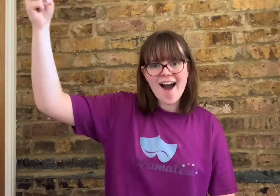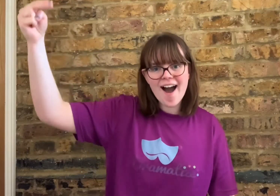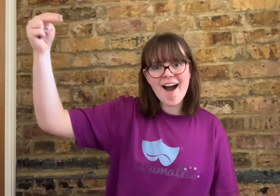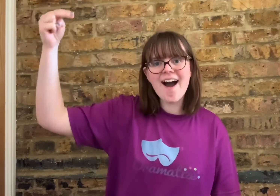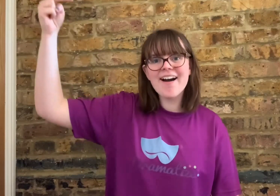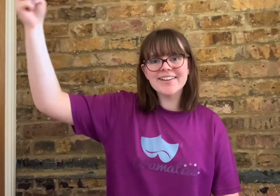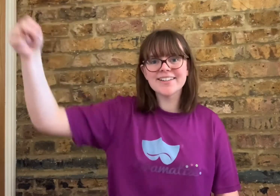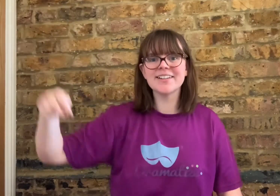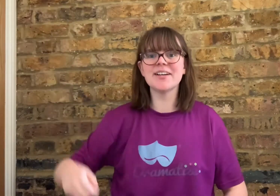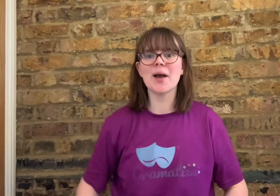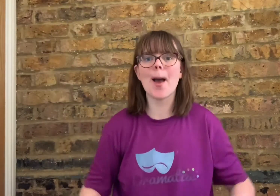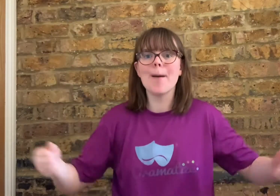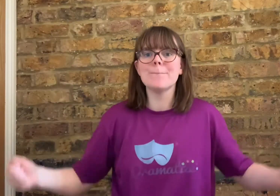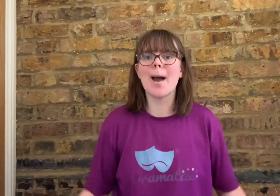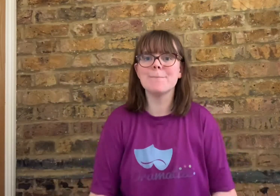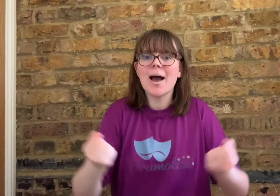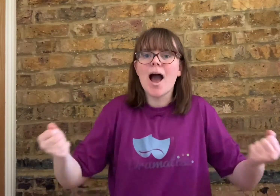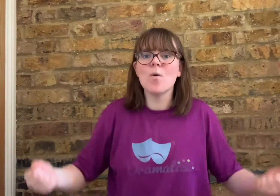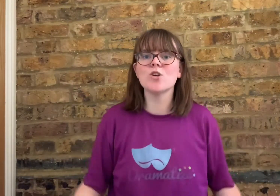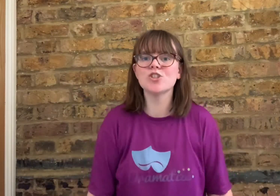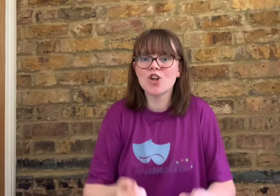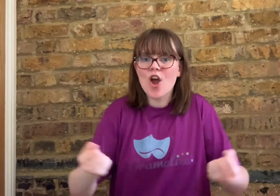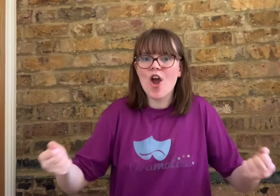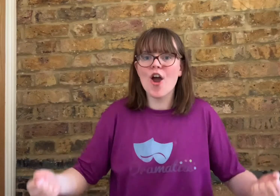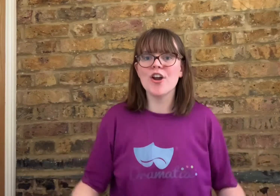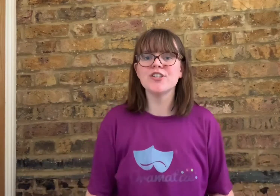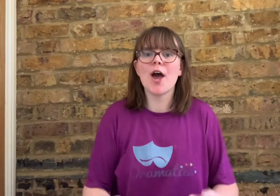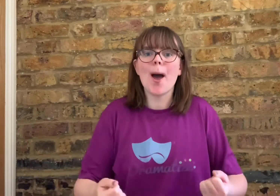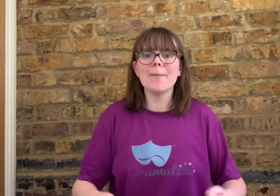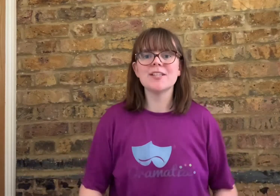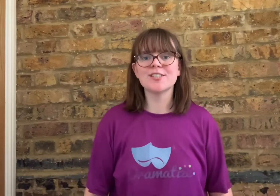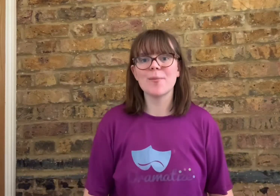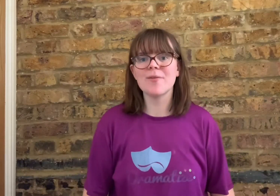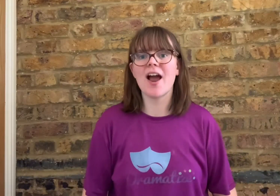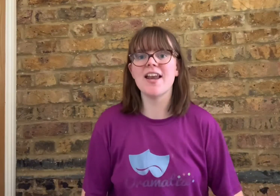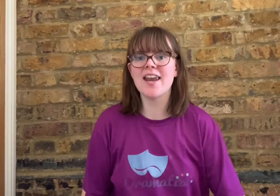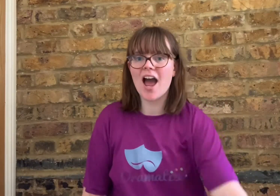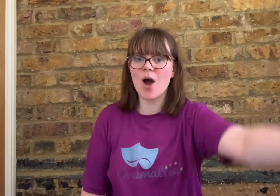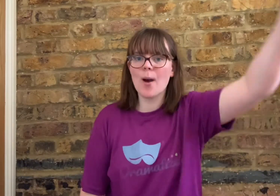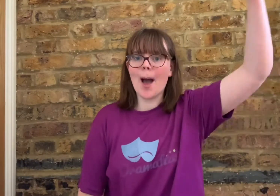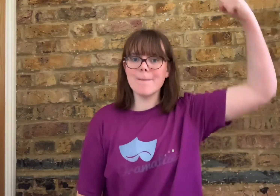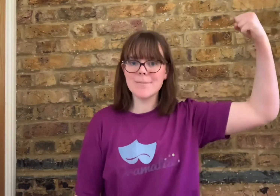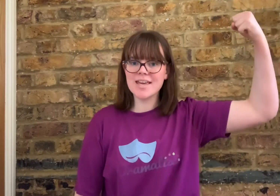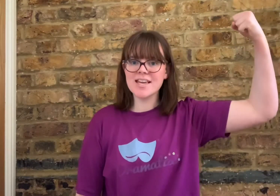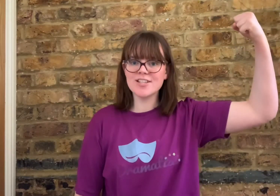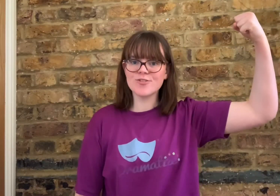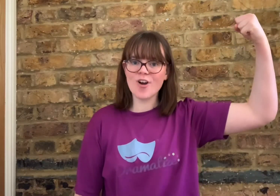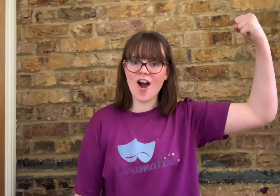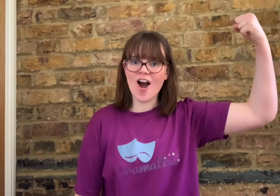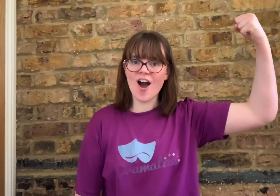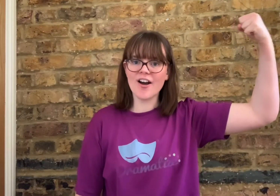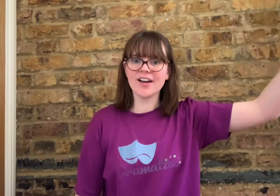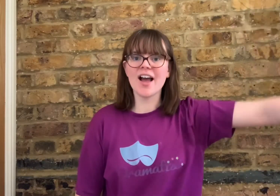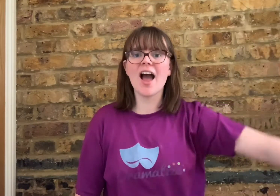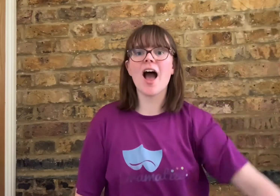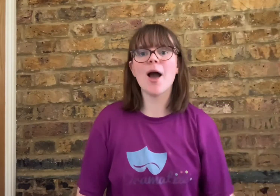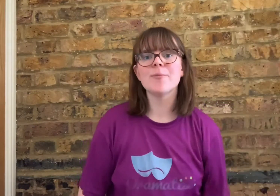song. My power's turned on. Starting right now, I'll be strong. I'll play